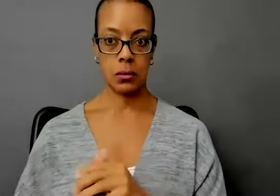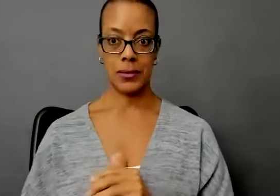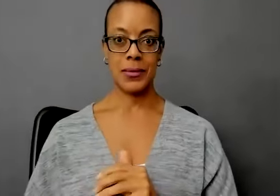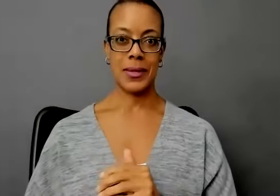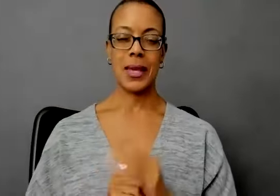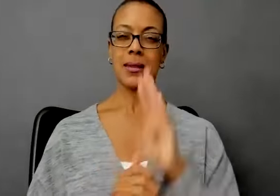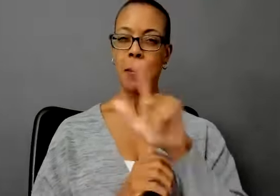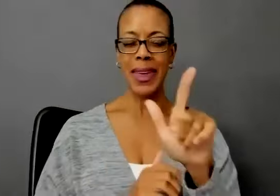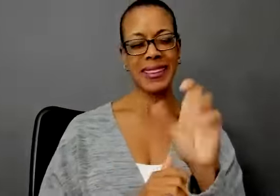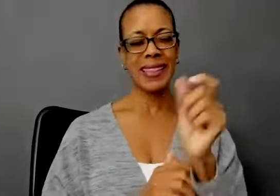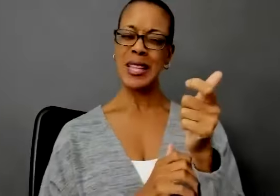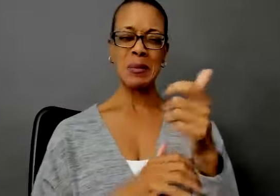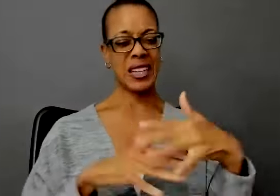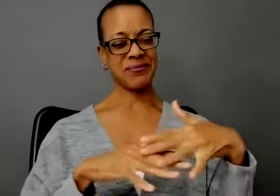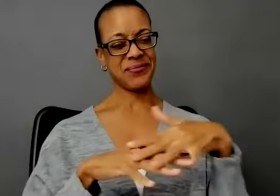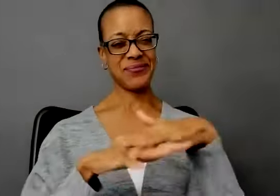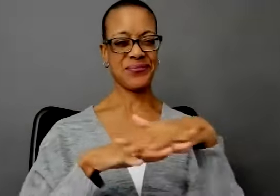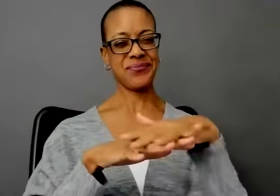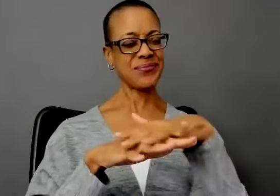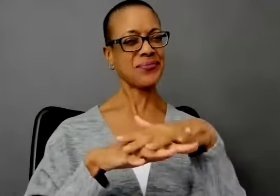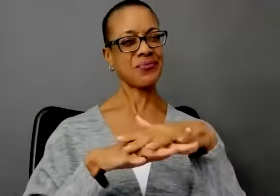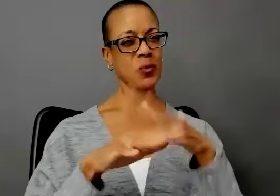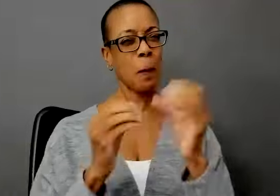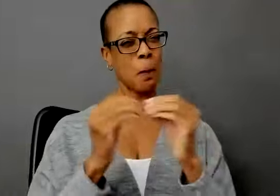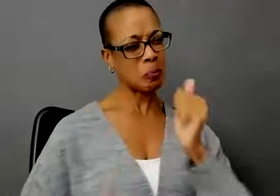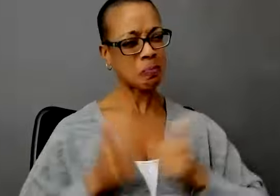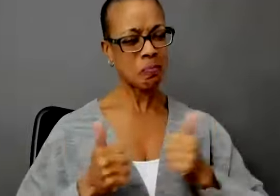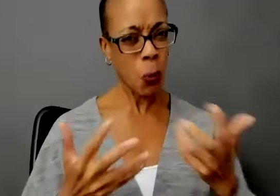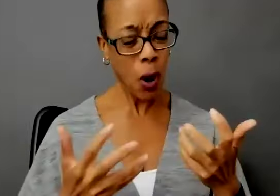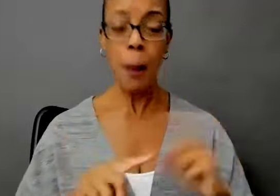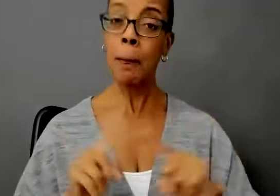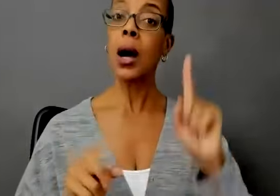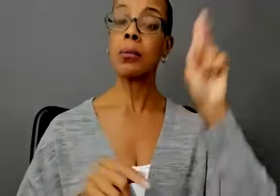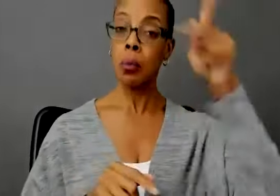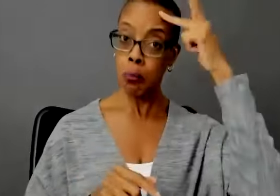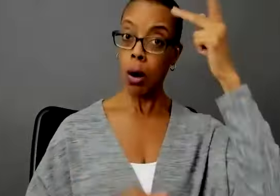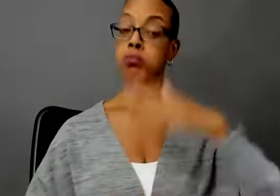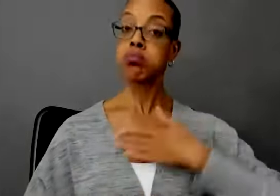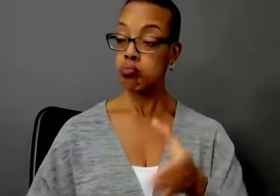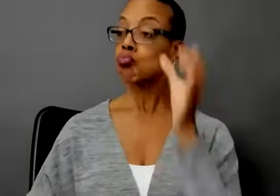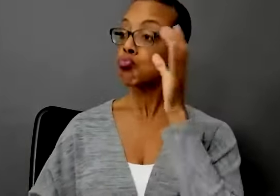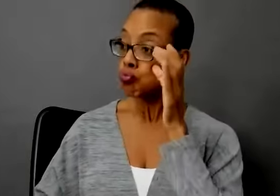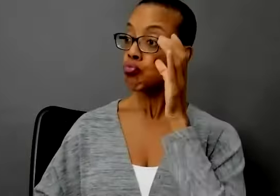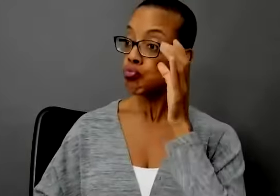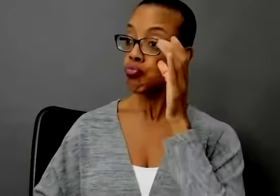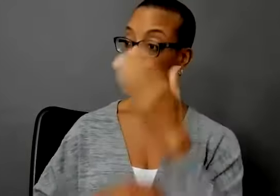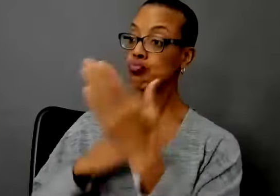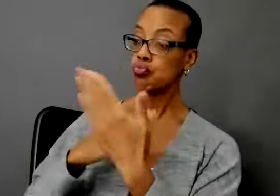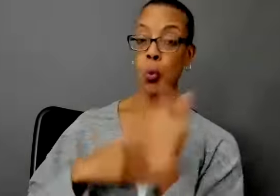see. But the government was very willing to have conversations with us and to hear about the ways that the bill should be changed. So we were able to really get into